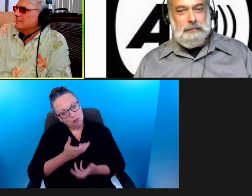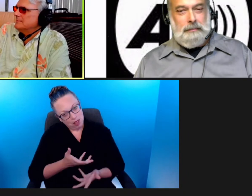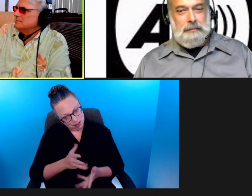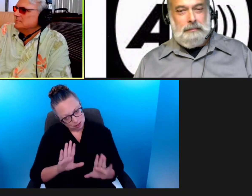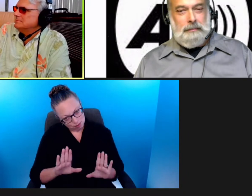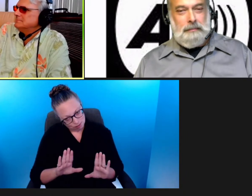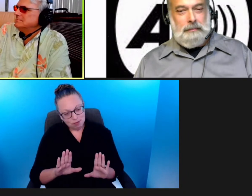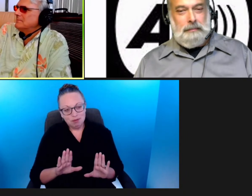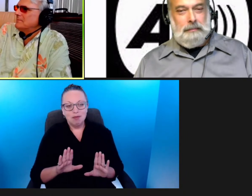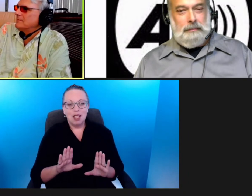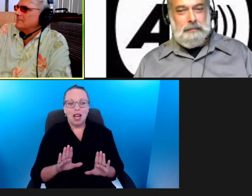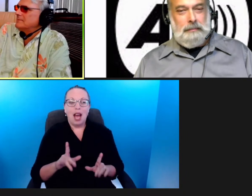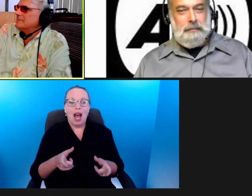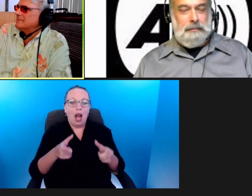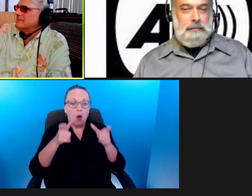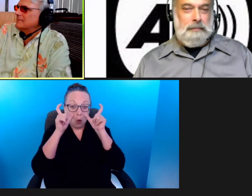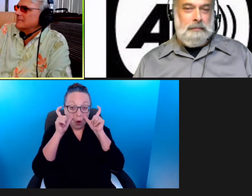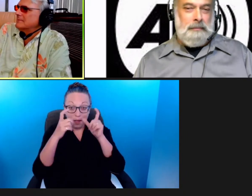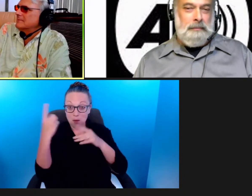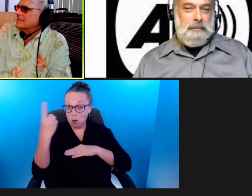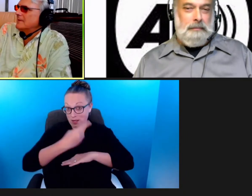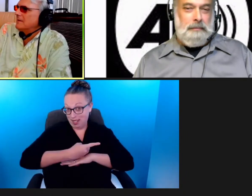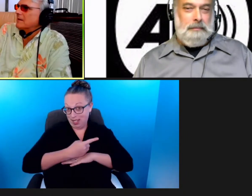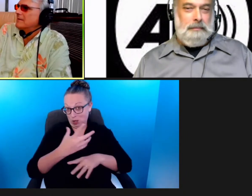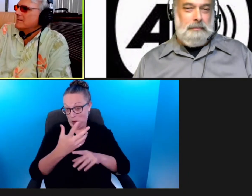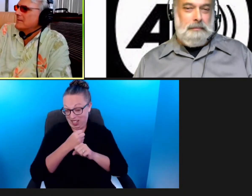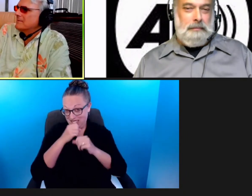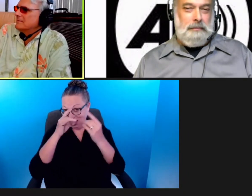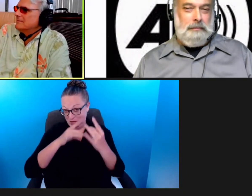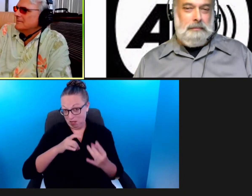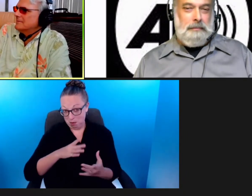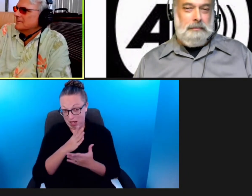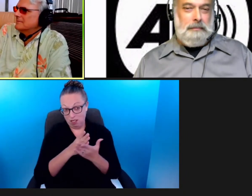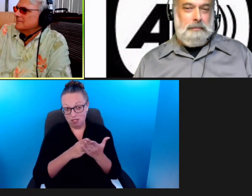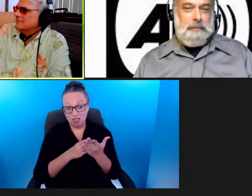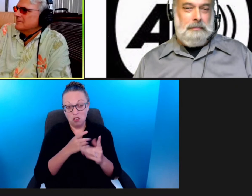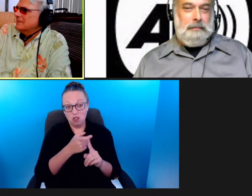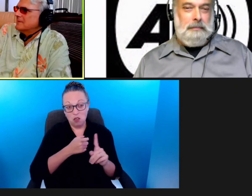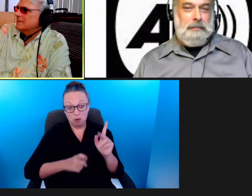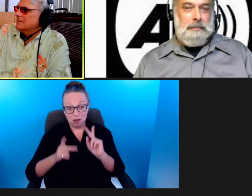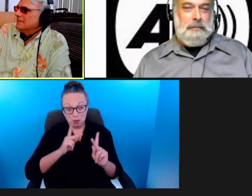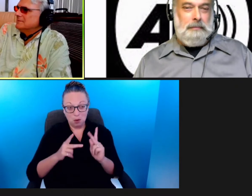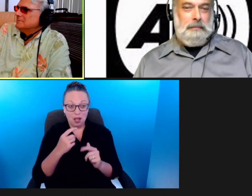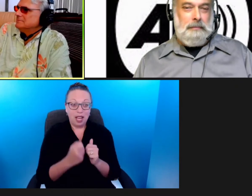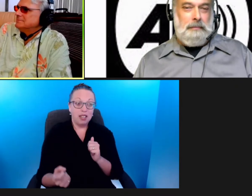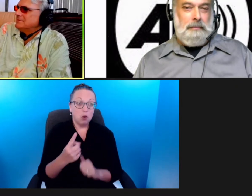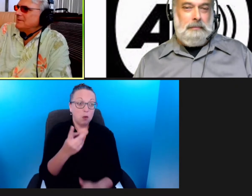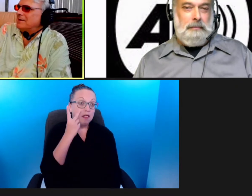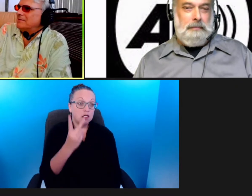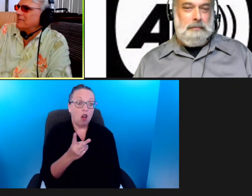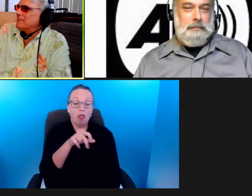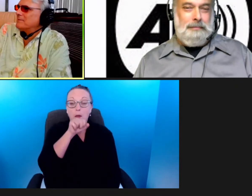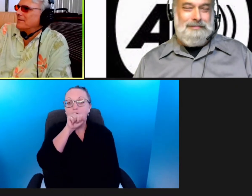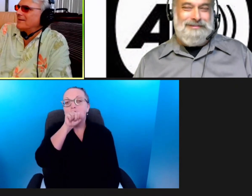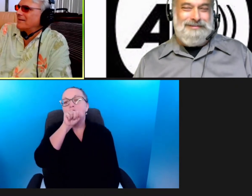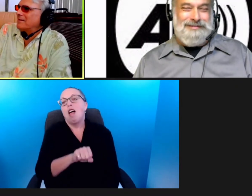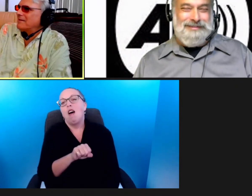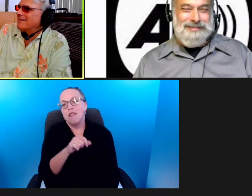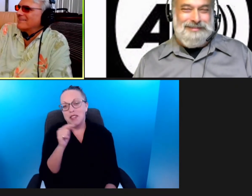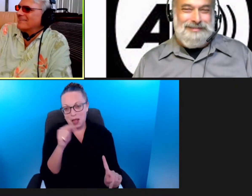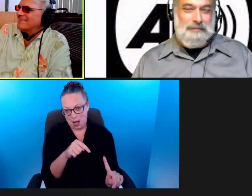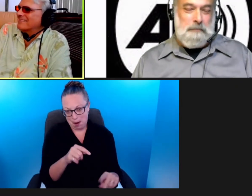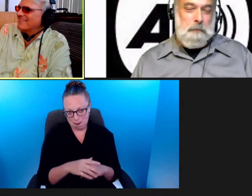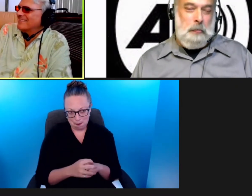them one day so I'd get some feedback from people, Yeah. and everybody that saw them loved them. Loved them, yeah. You